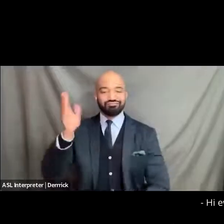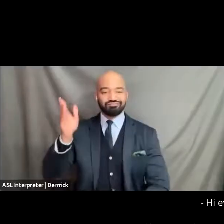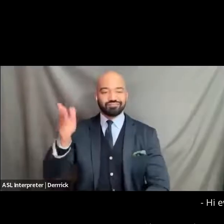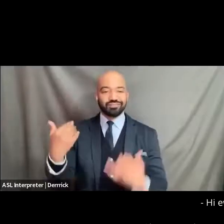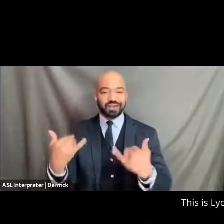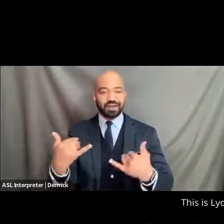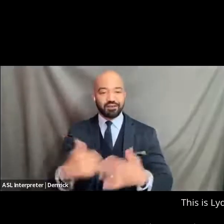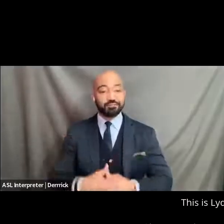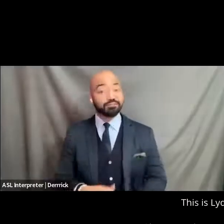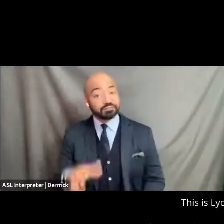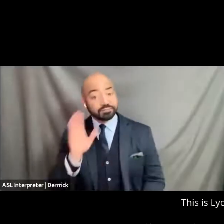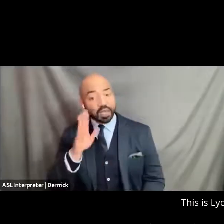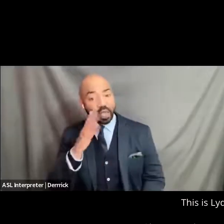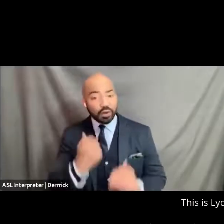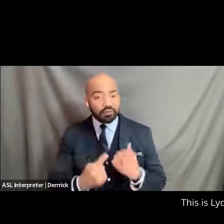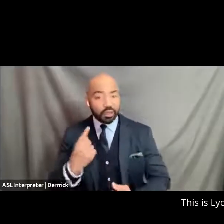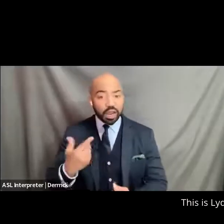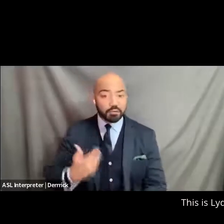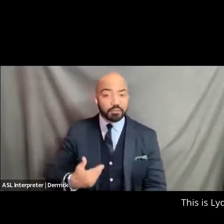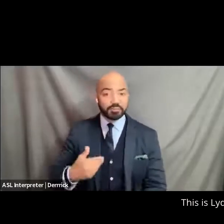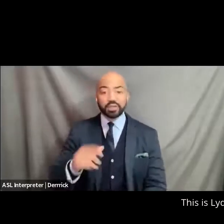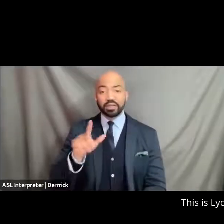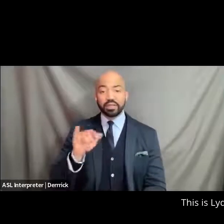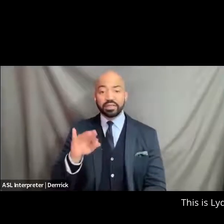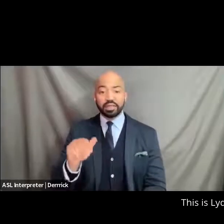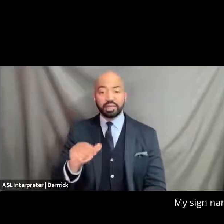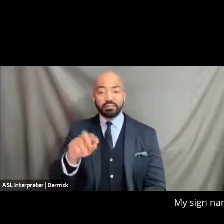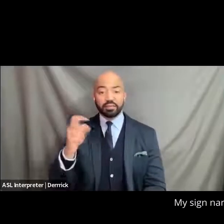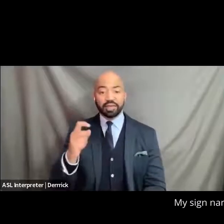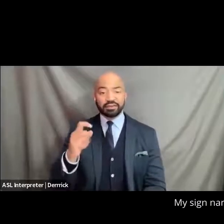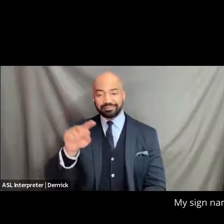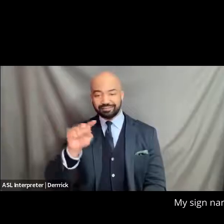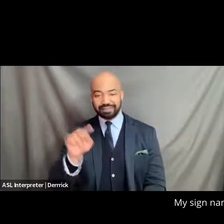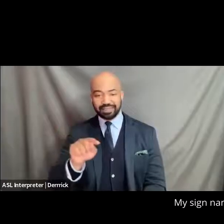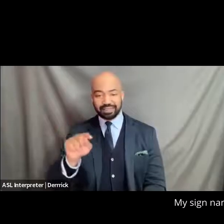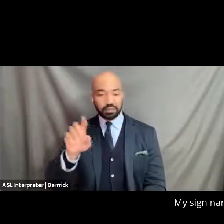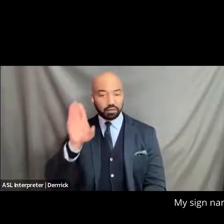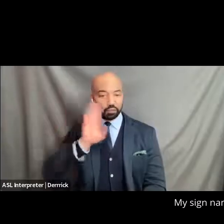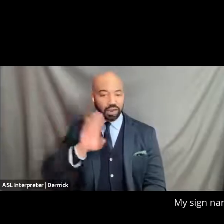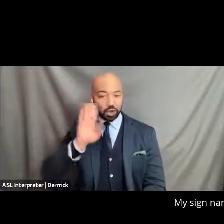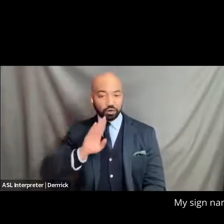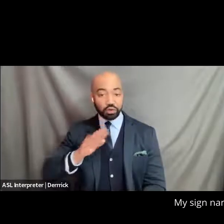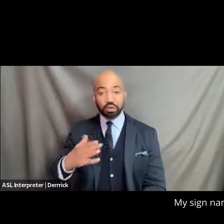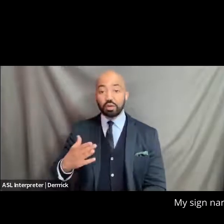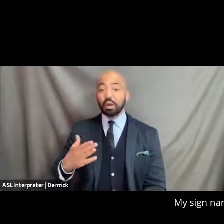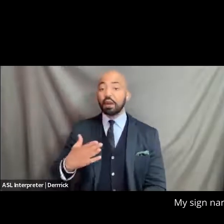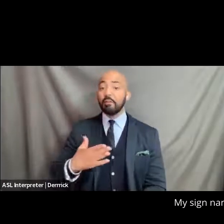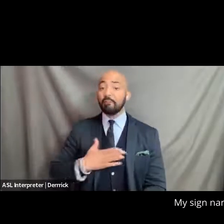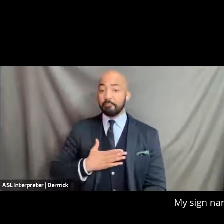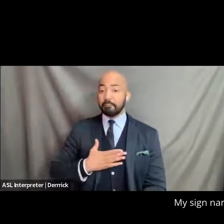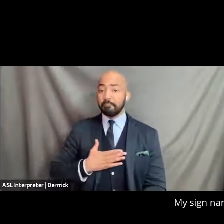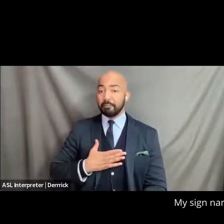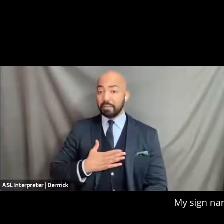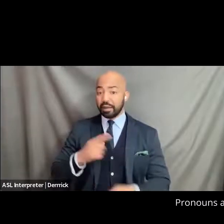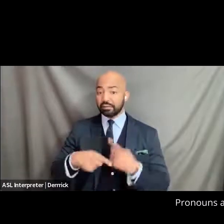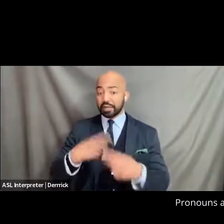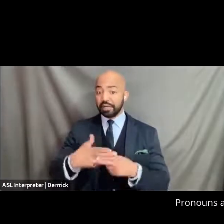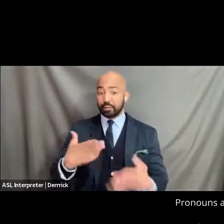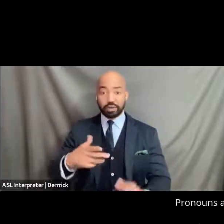hi everyone this is lydia xc brown my sign name is l brown